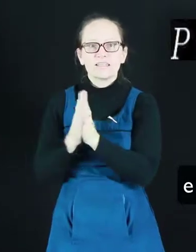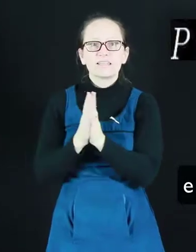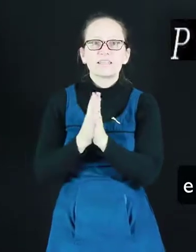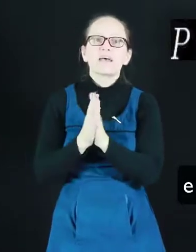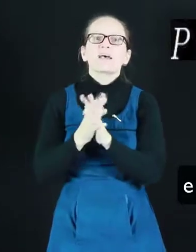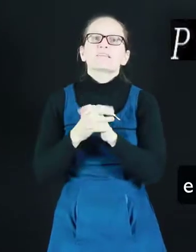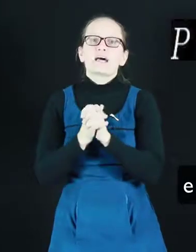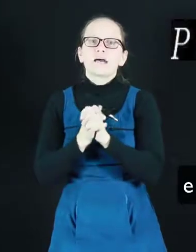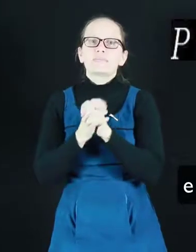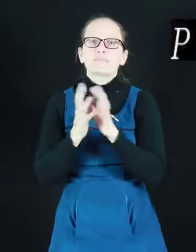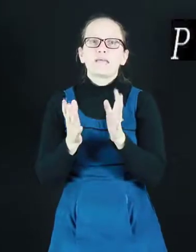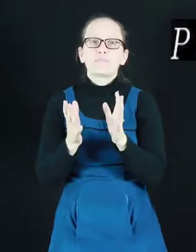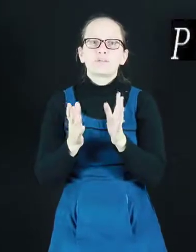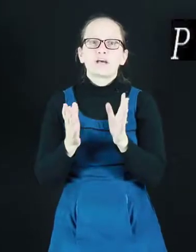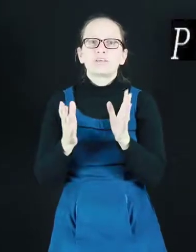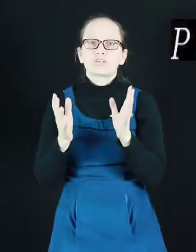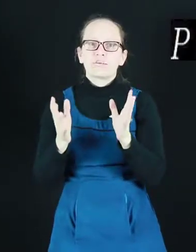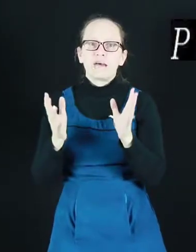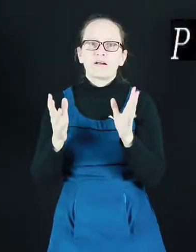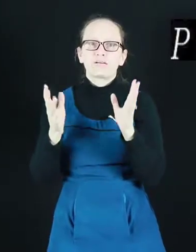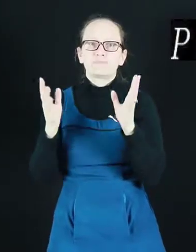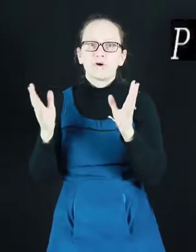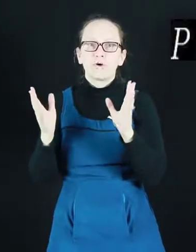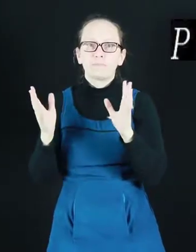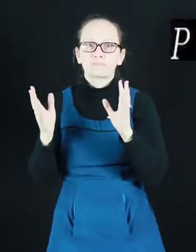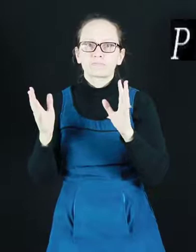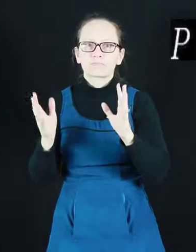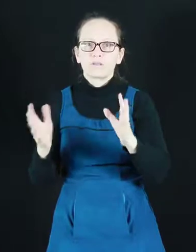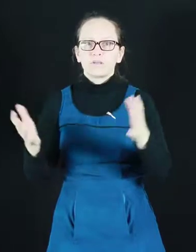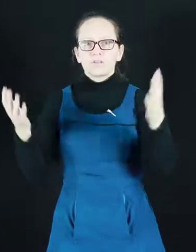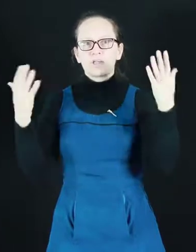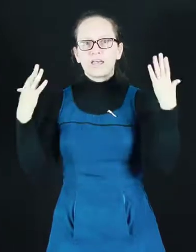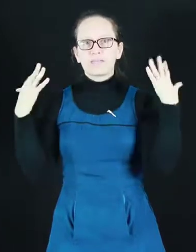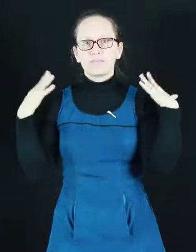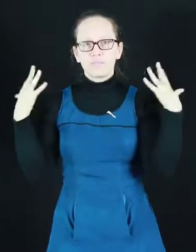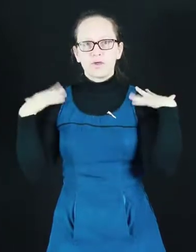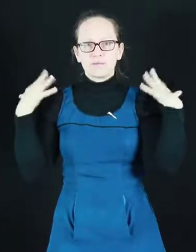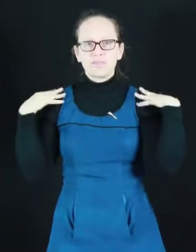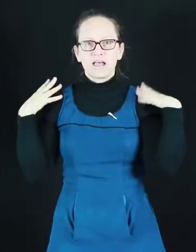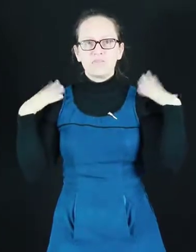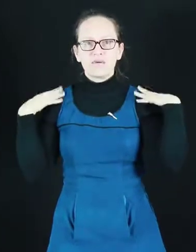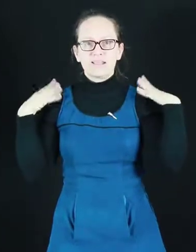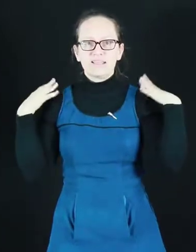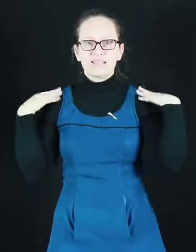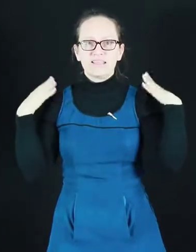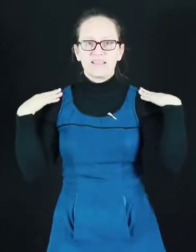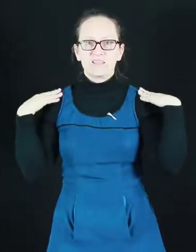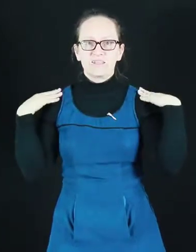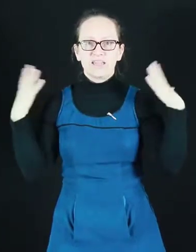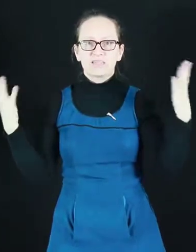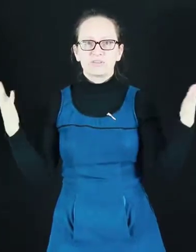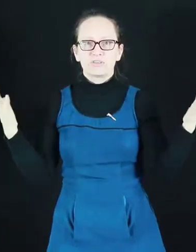is, times temperature to the power of 4. So at the moment, I'm radiating energy into the